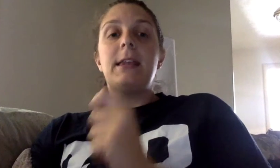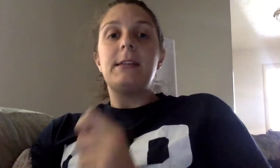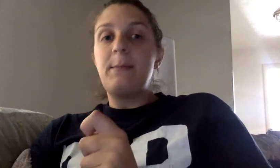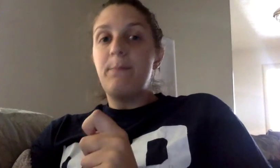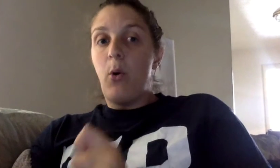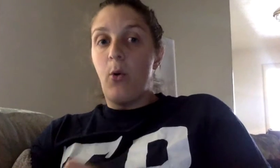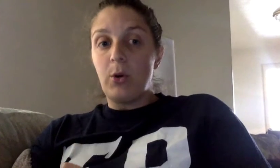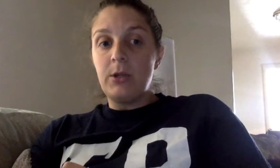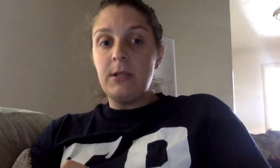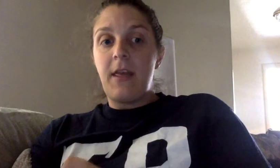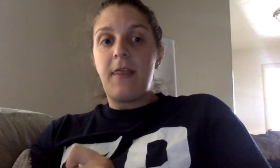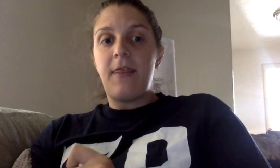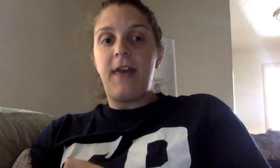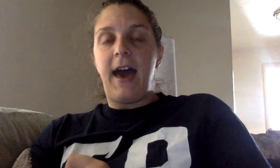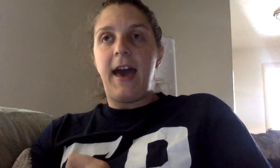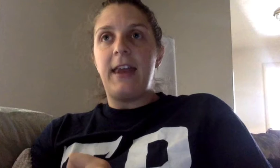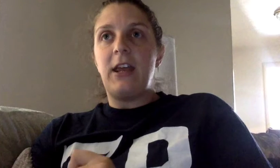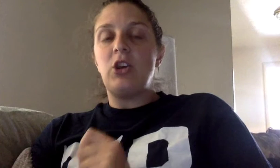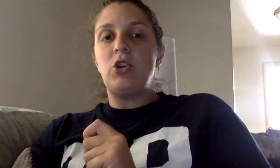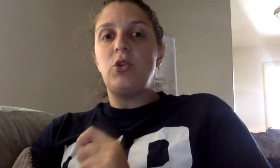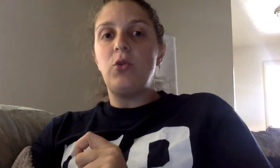is important that you,